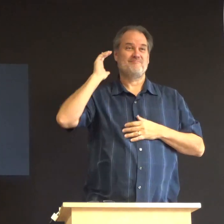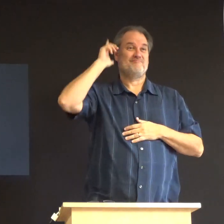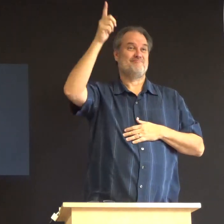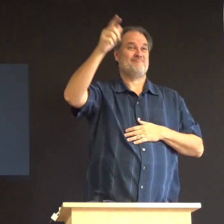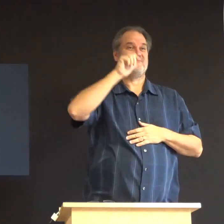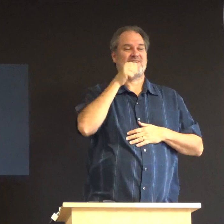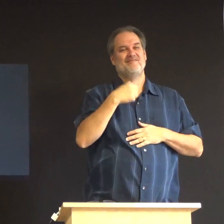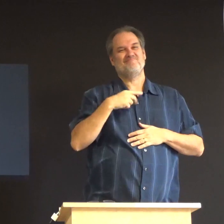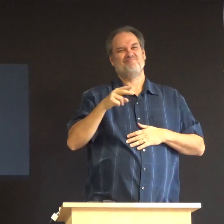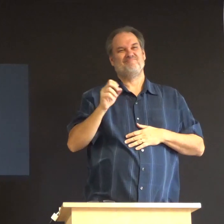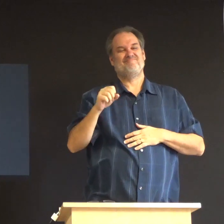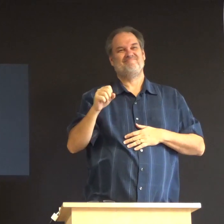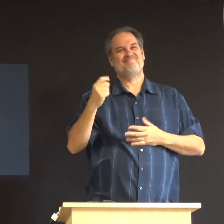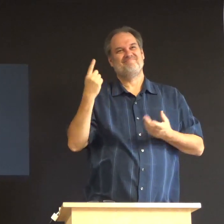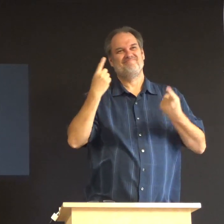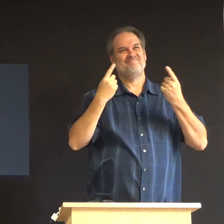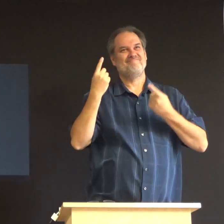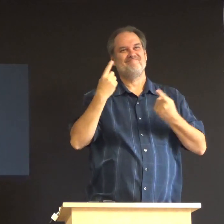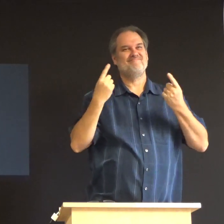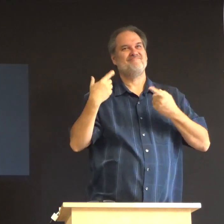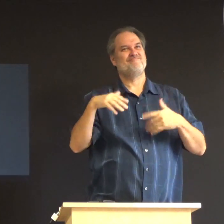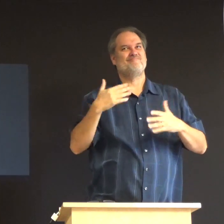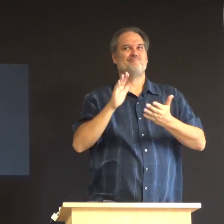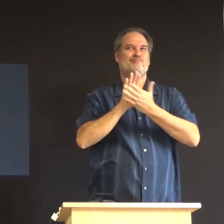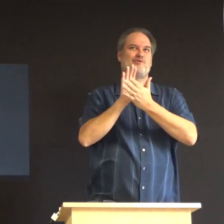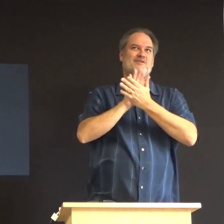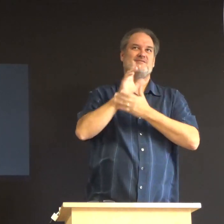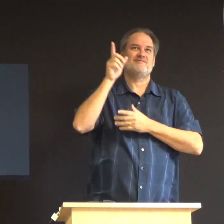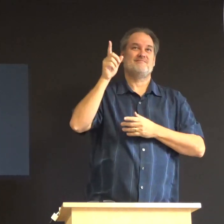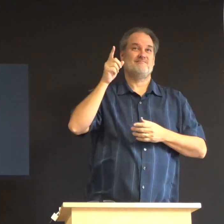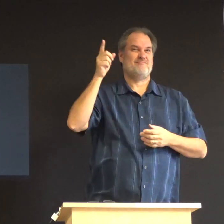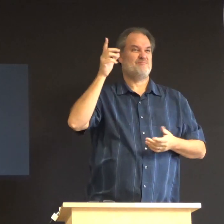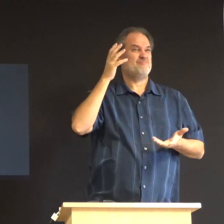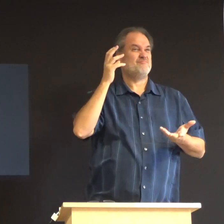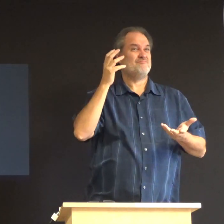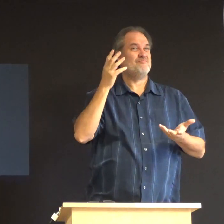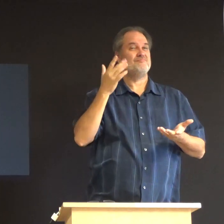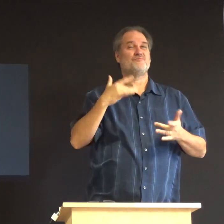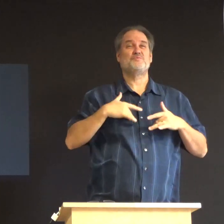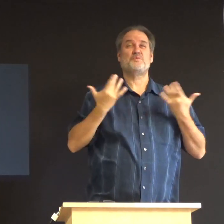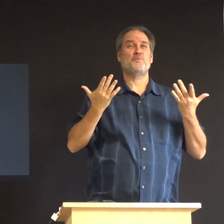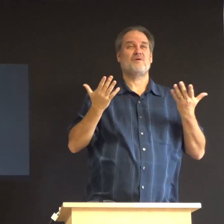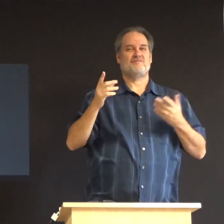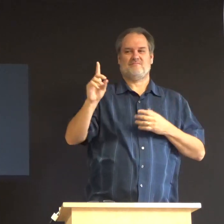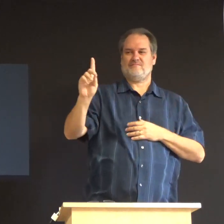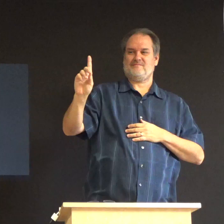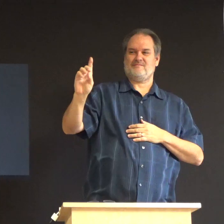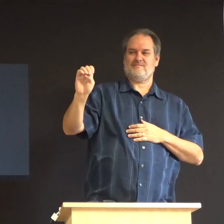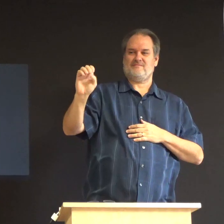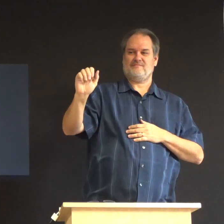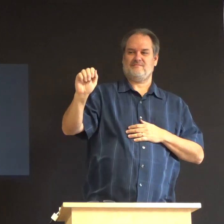I'm glad that we're able to come together and praise him. I know that we have